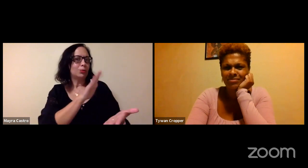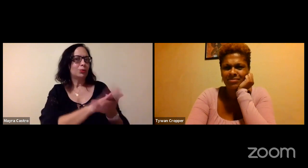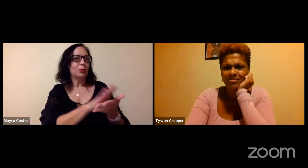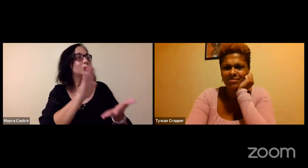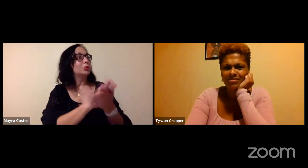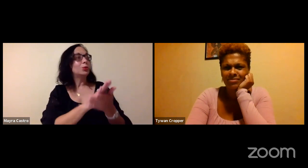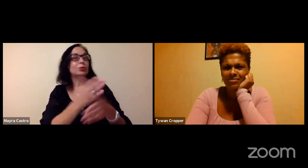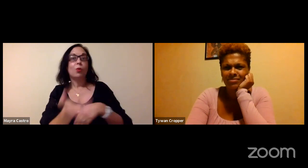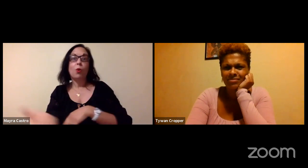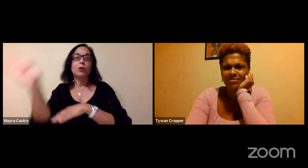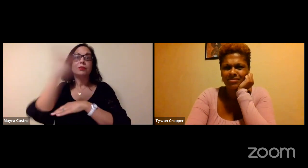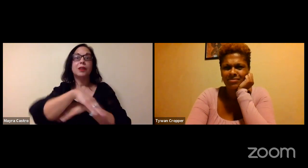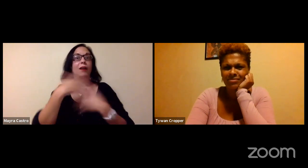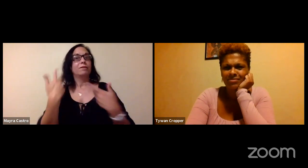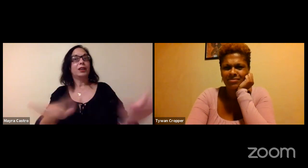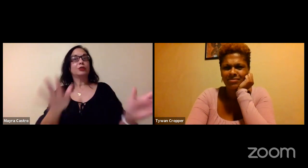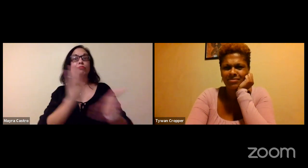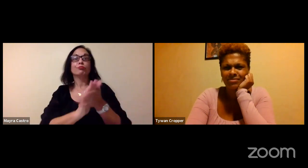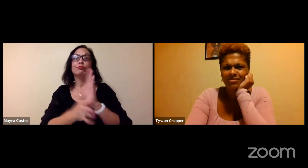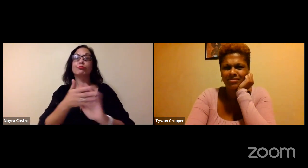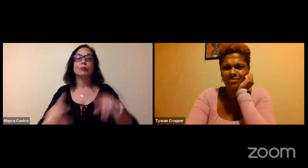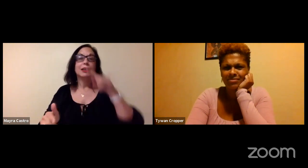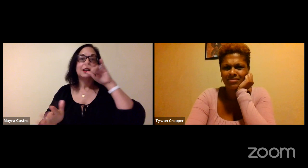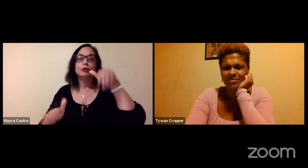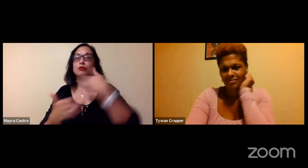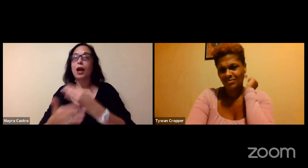Also in the community.